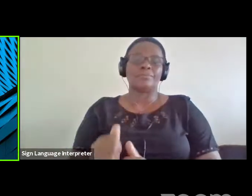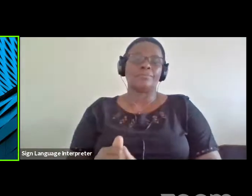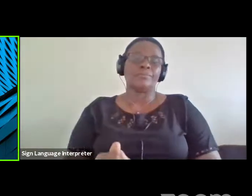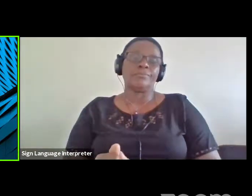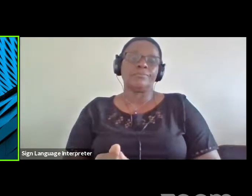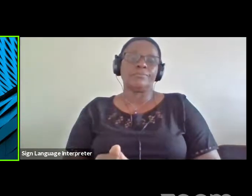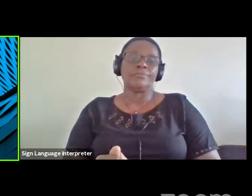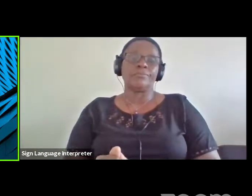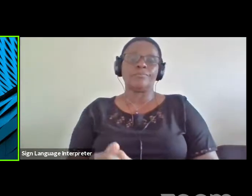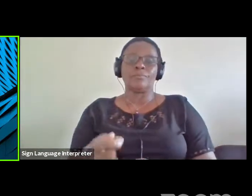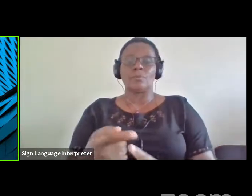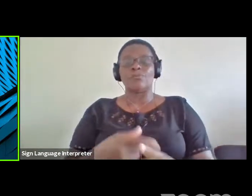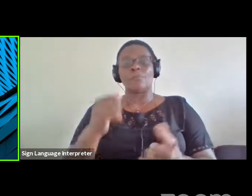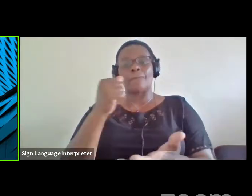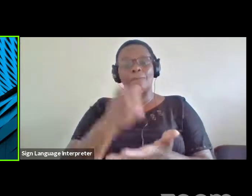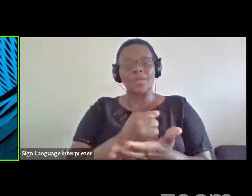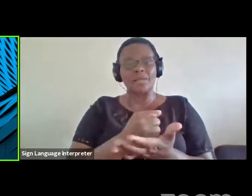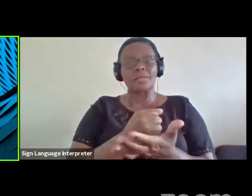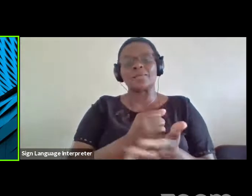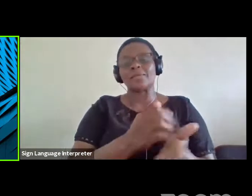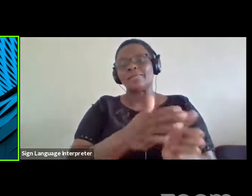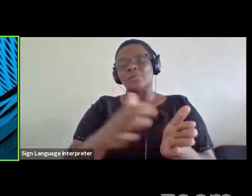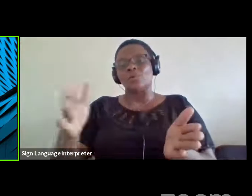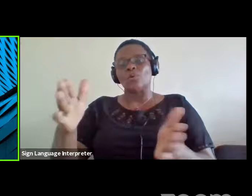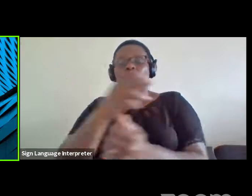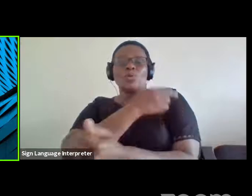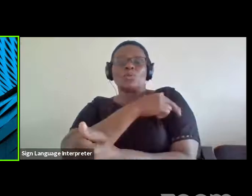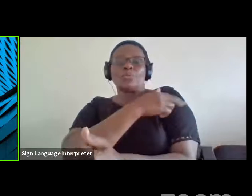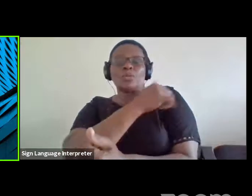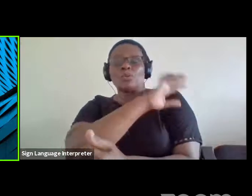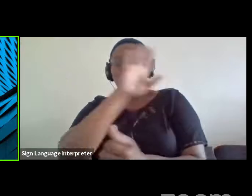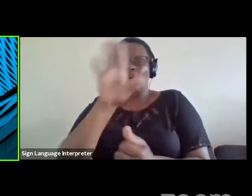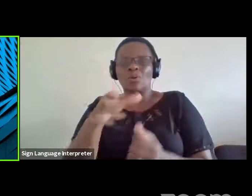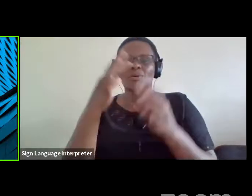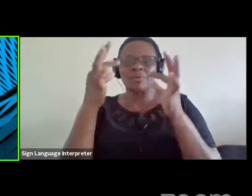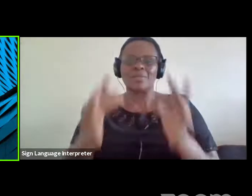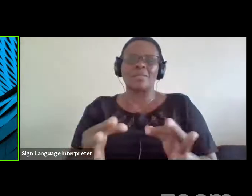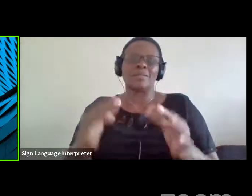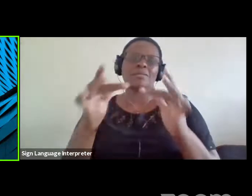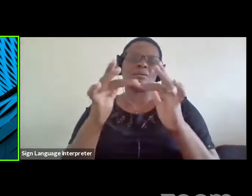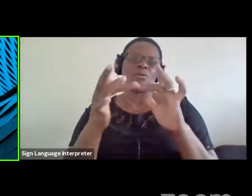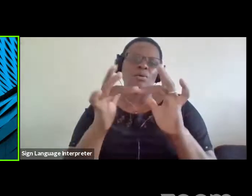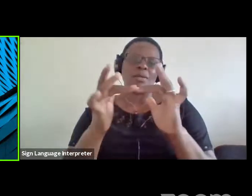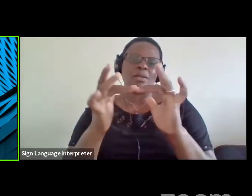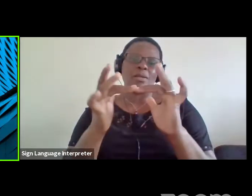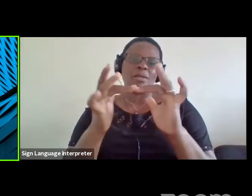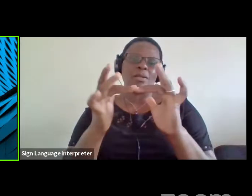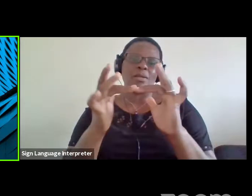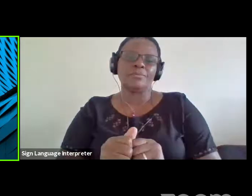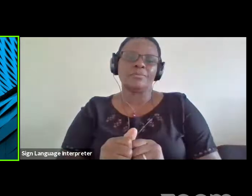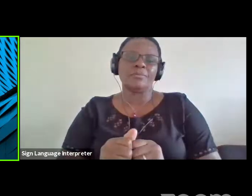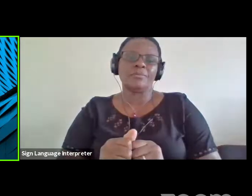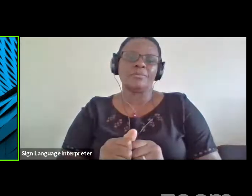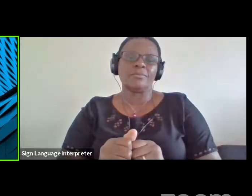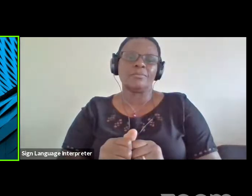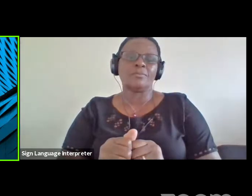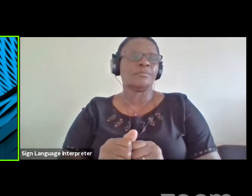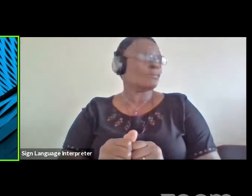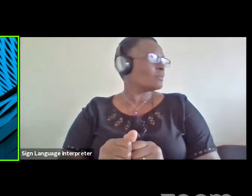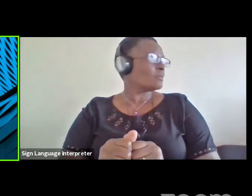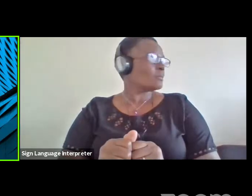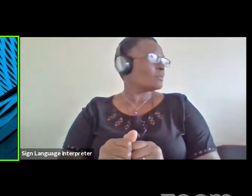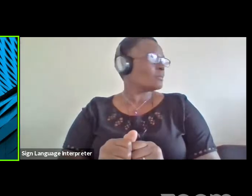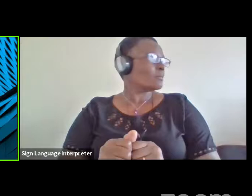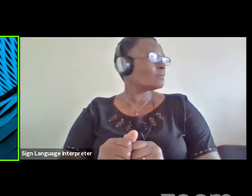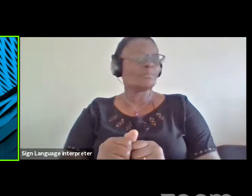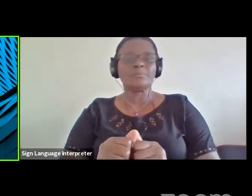banking to hospitals, everything is connected online now. We need to make sure that that is protected. Not just during wartime, but